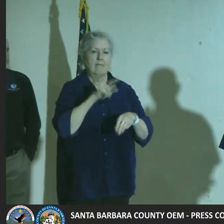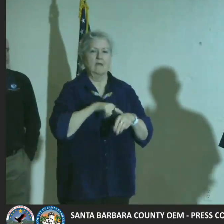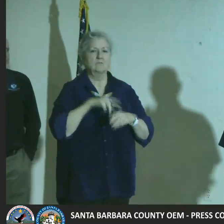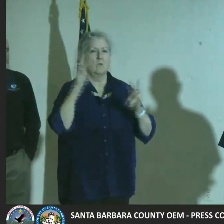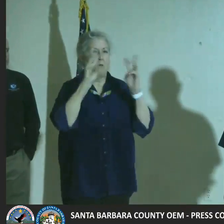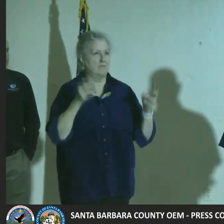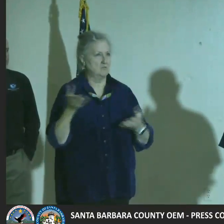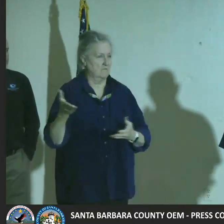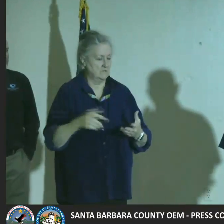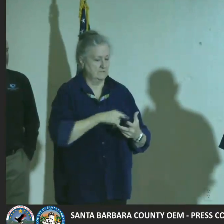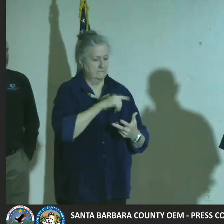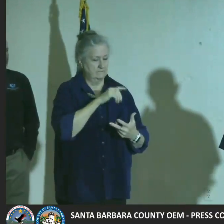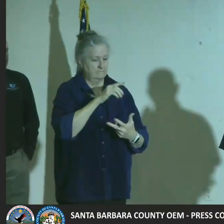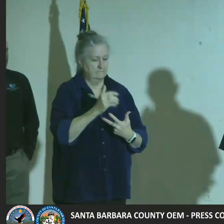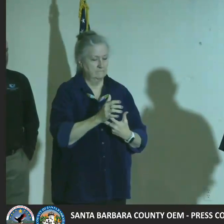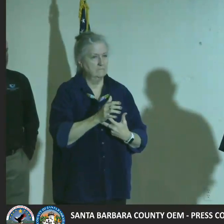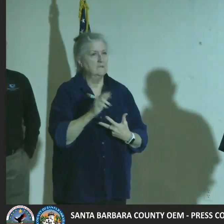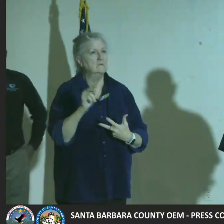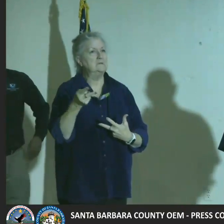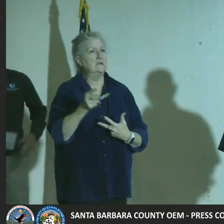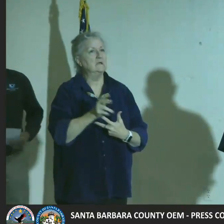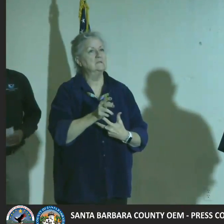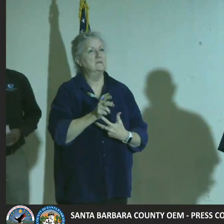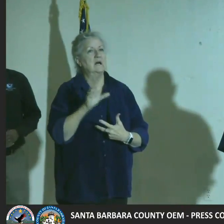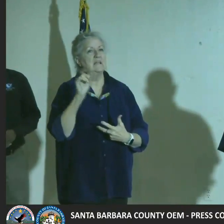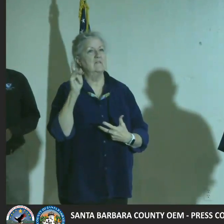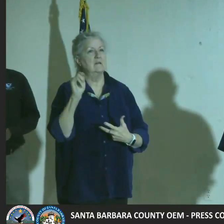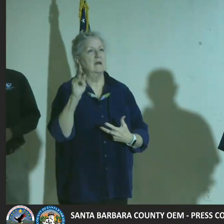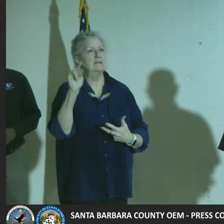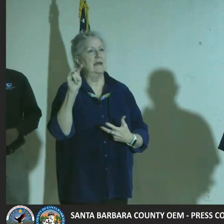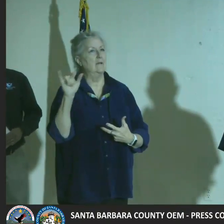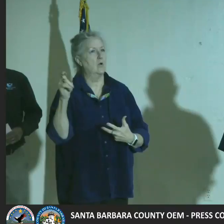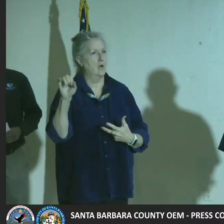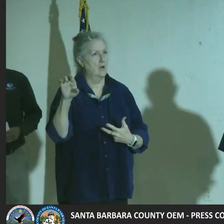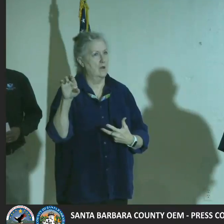Service. Second speaker will be Kevin Taylor,